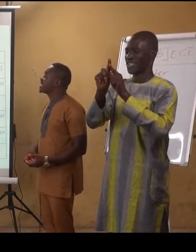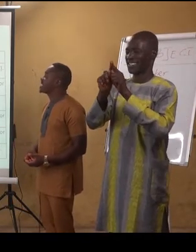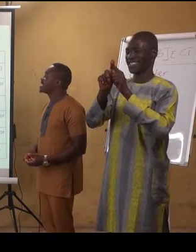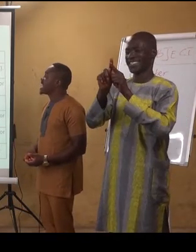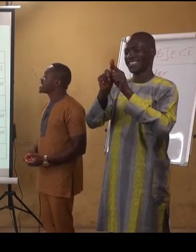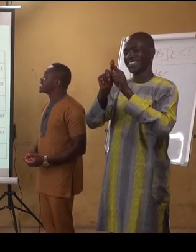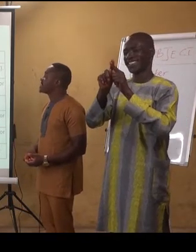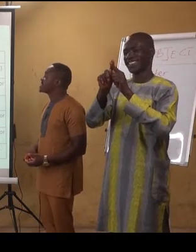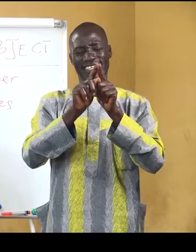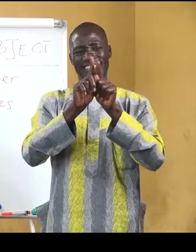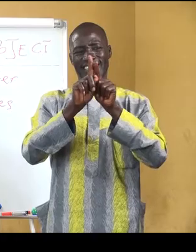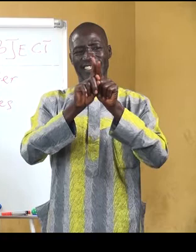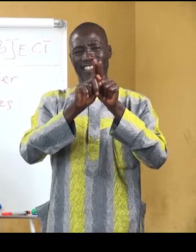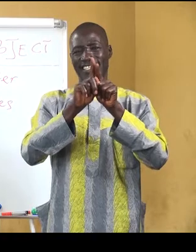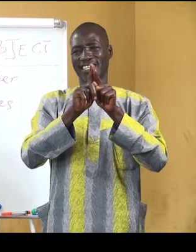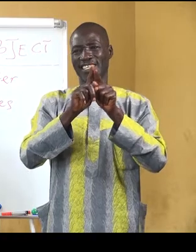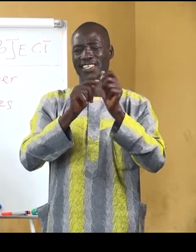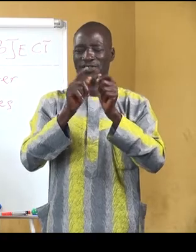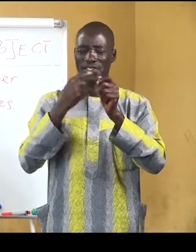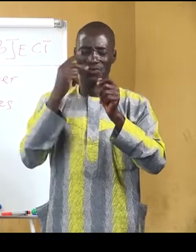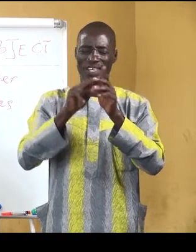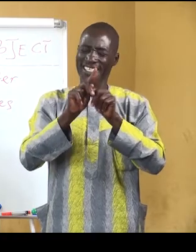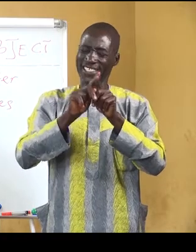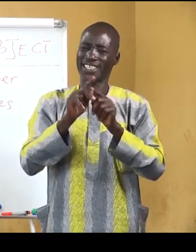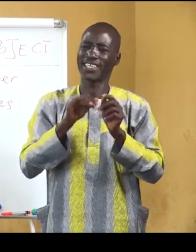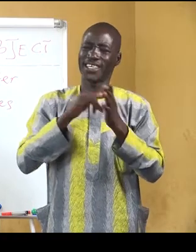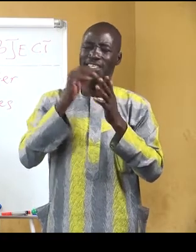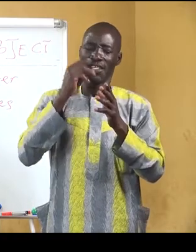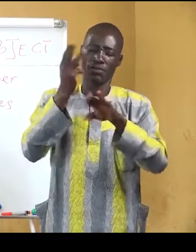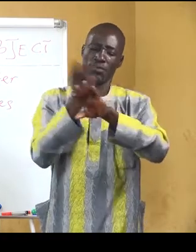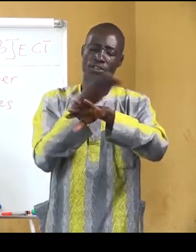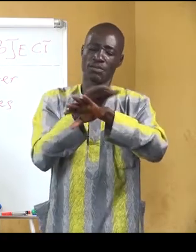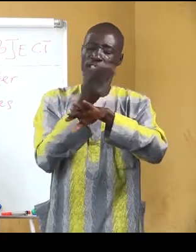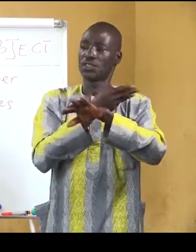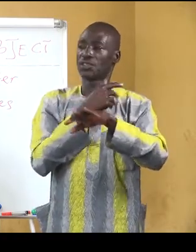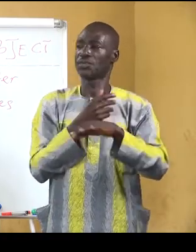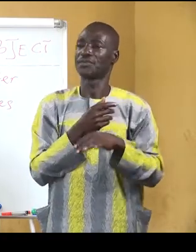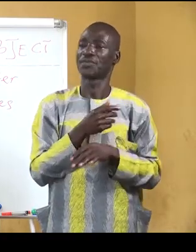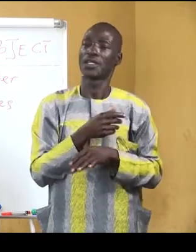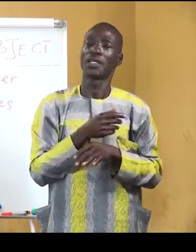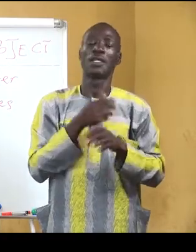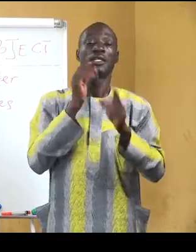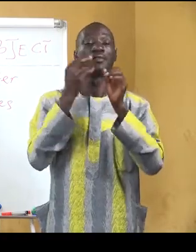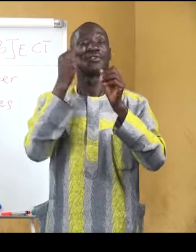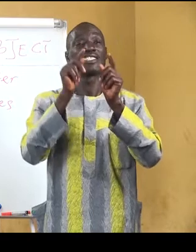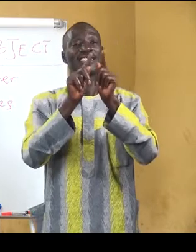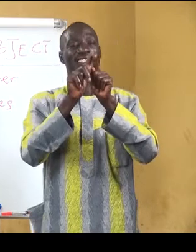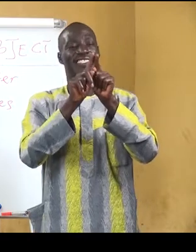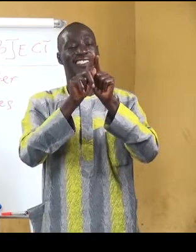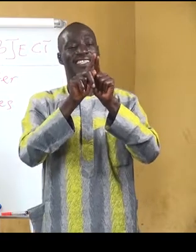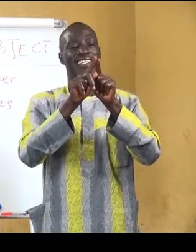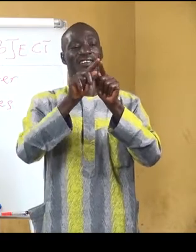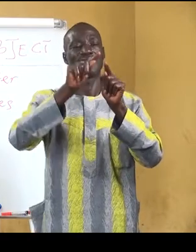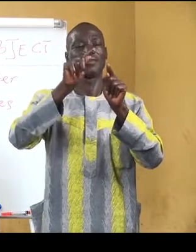sign. Asterisk sign, which looks like a star, is used for multiplication. So just like we know in our normal multiplication,